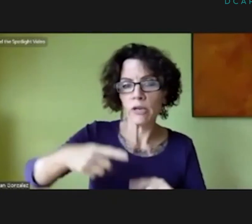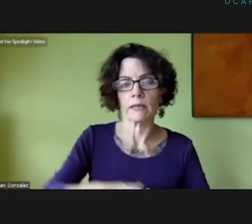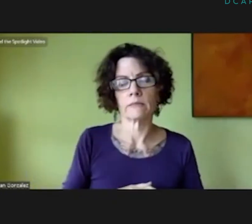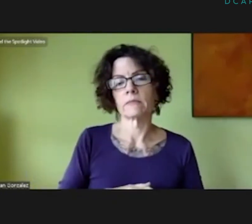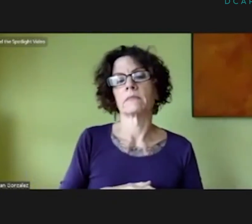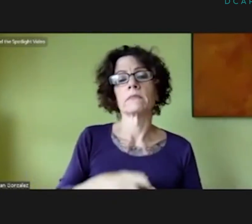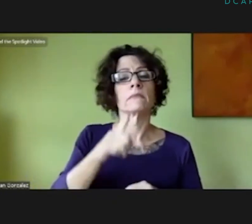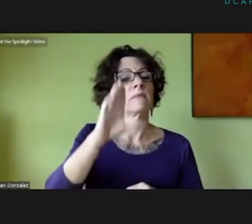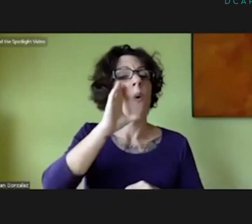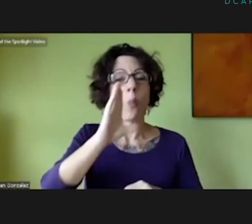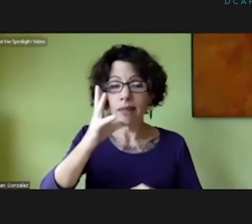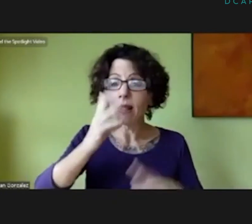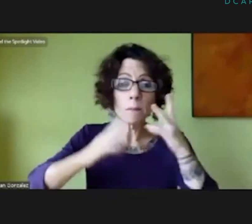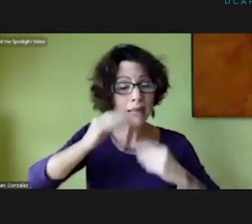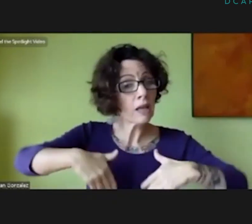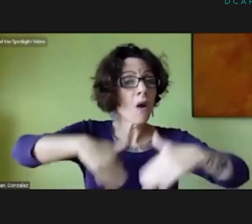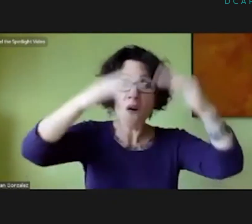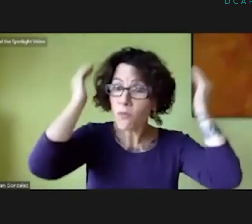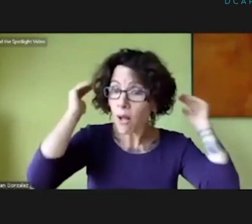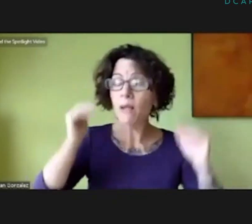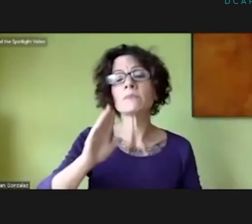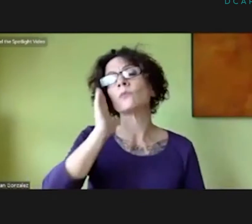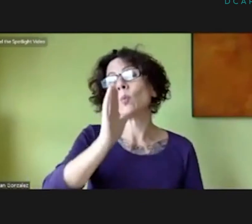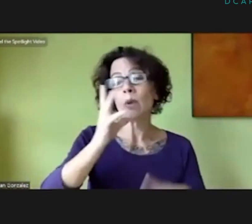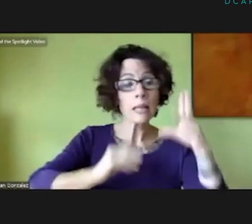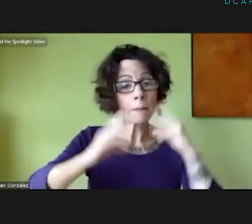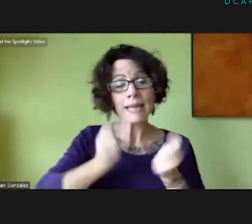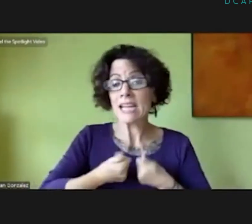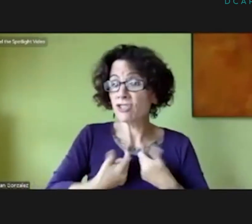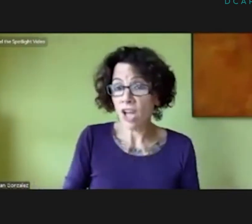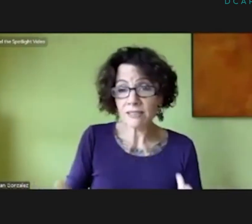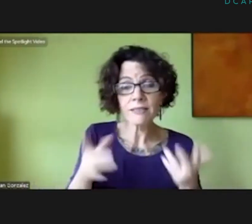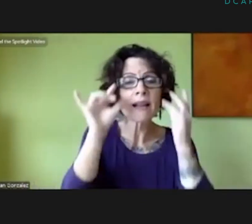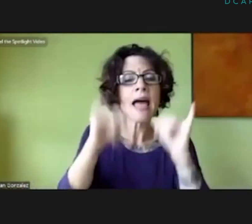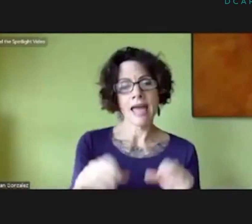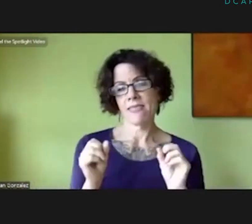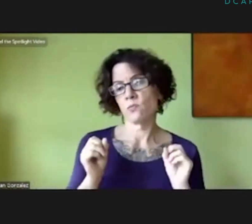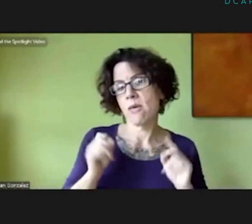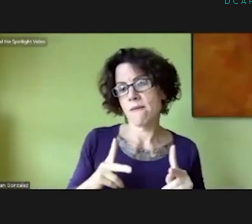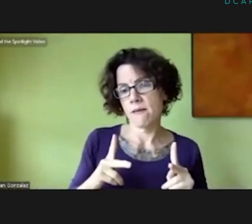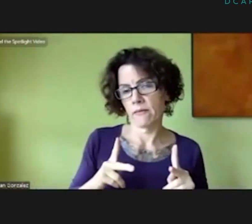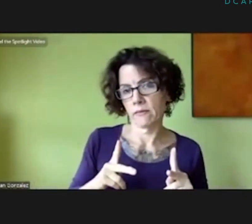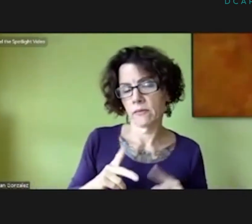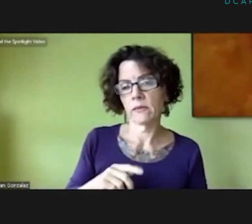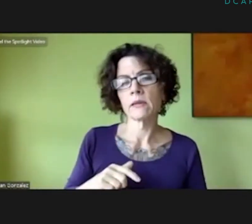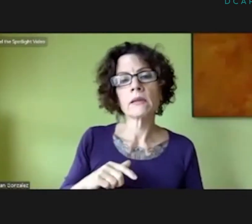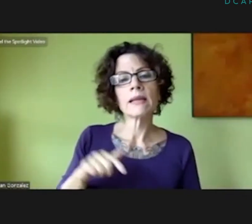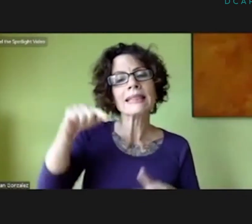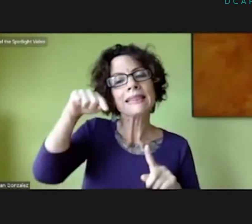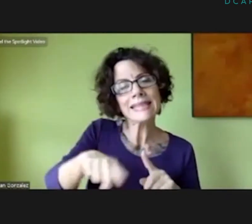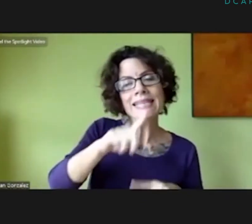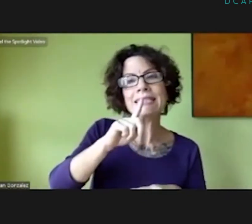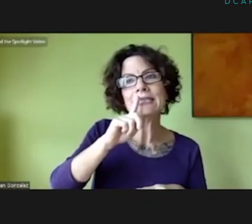When arranging your estate planning, it can be a traumatic experience. It can be